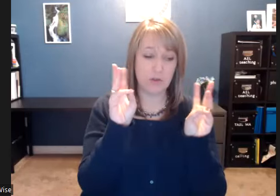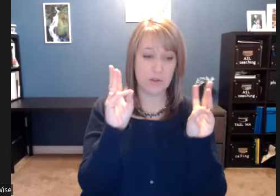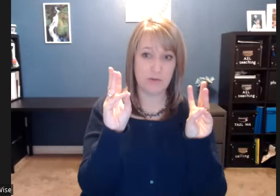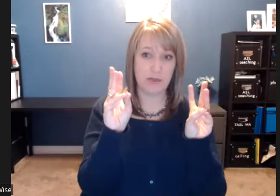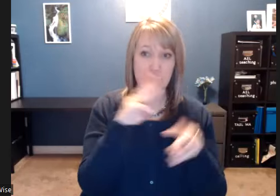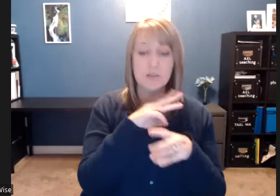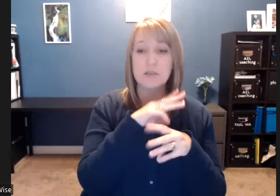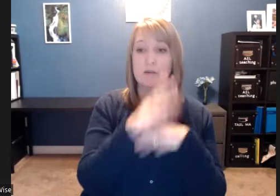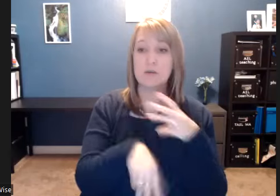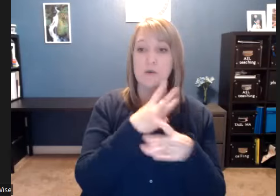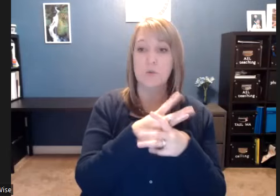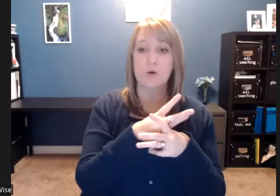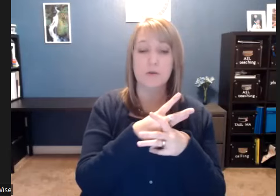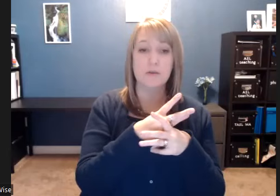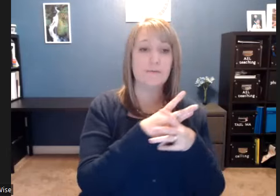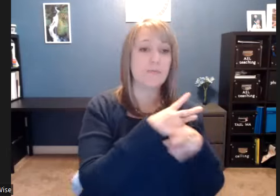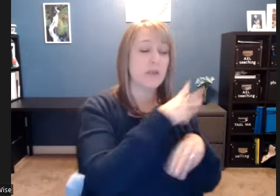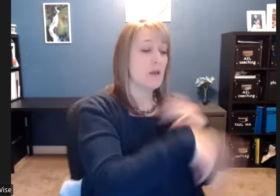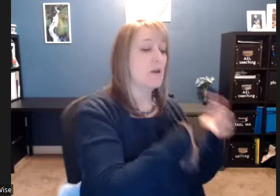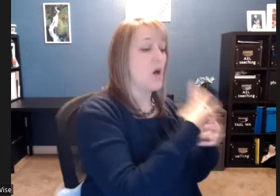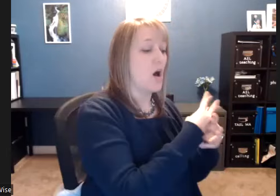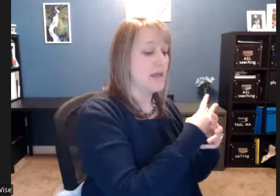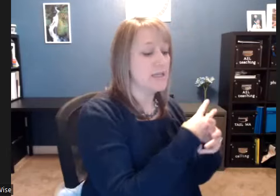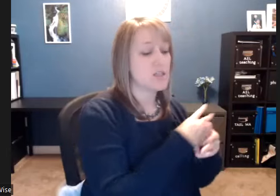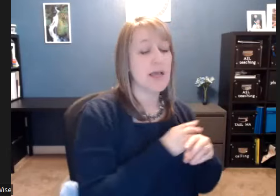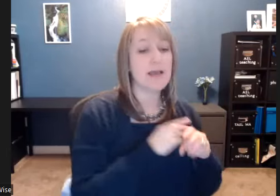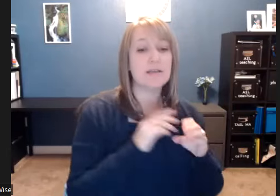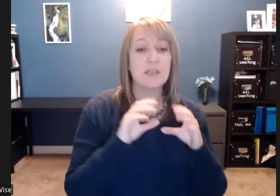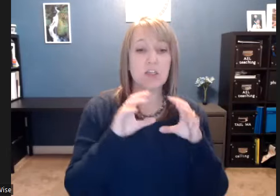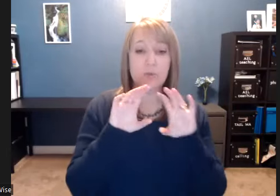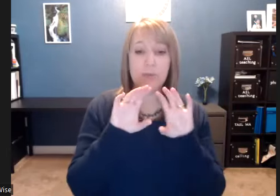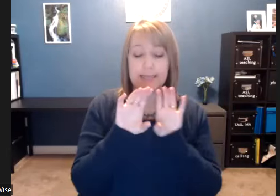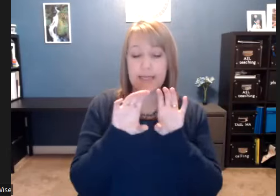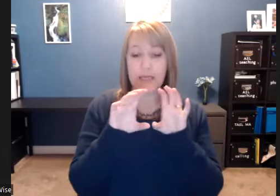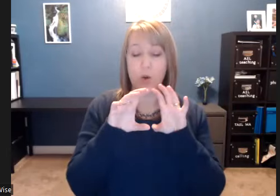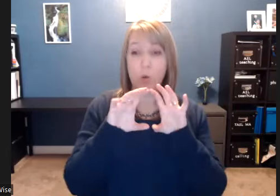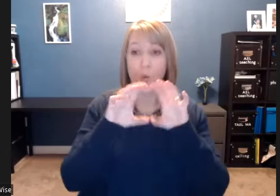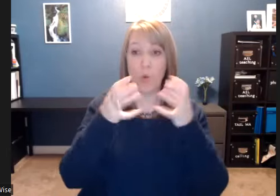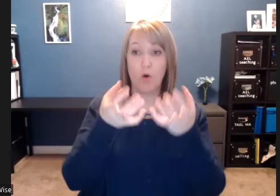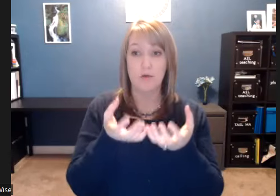those fingers. World. Not initialized, you may see world.